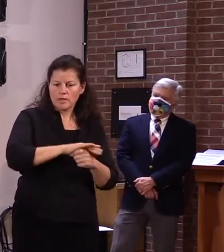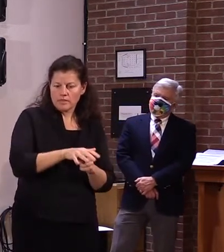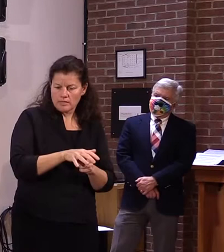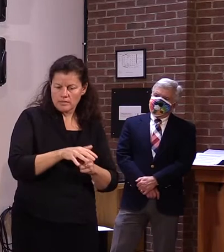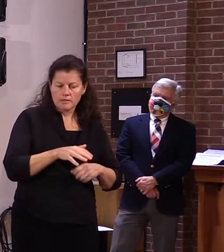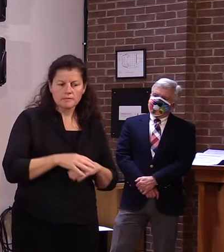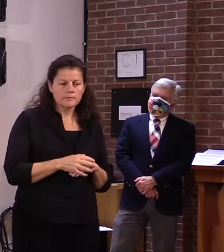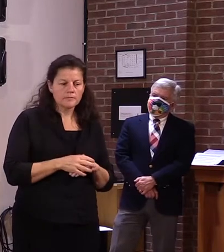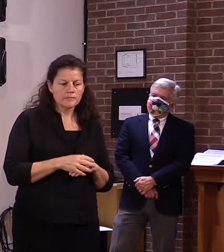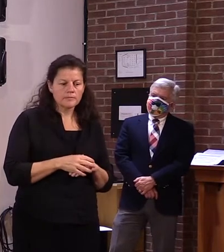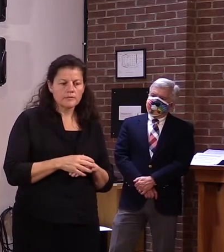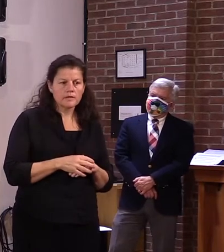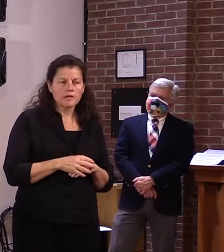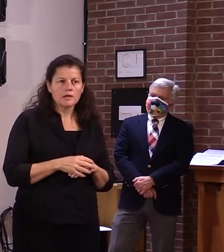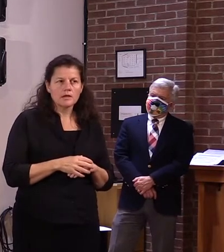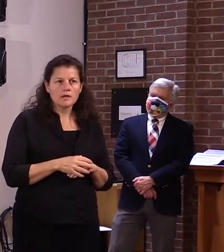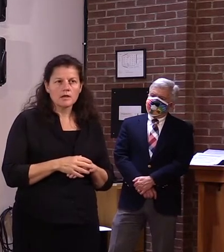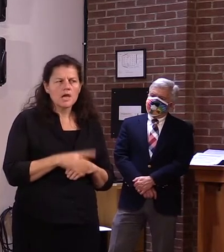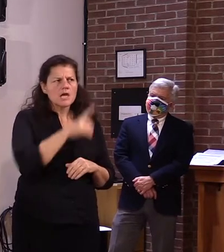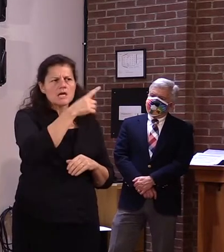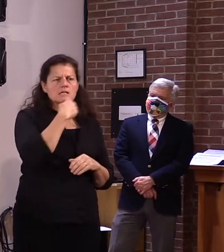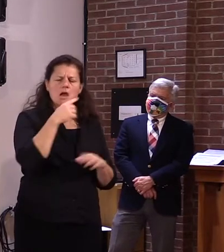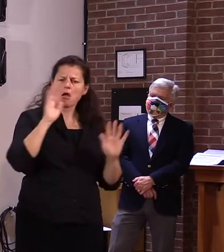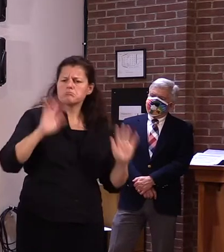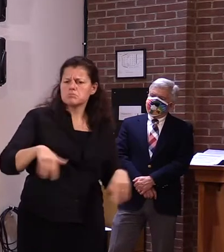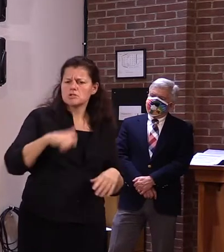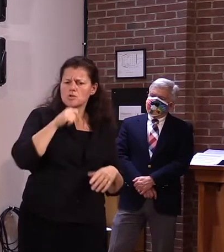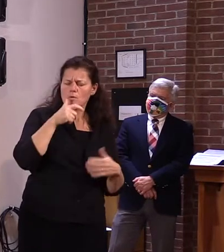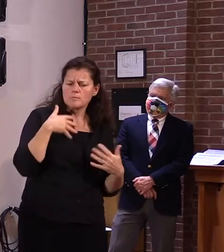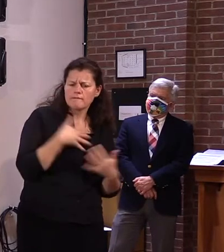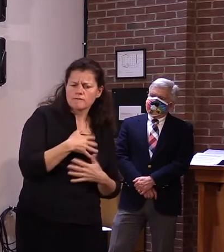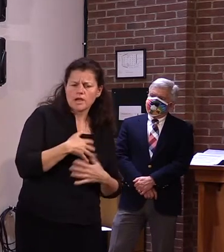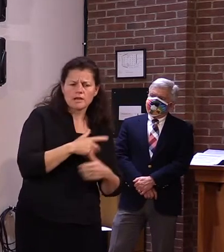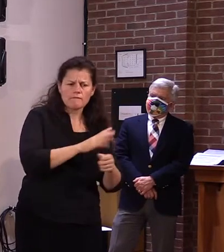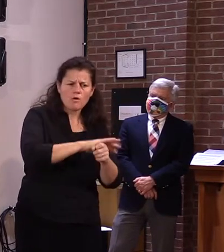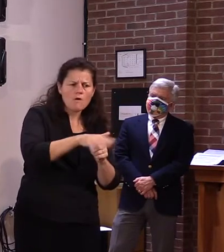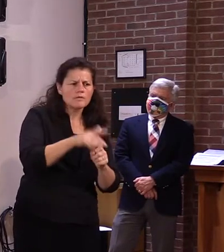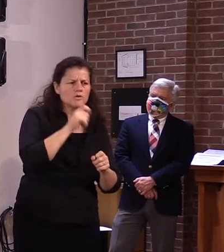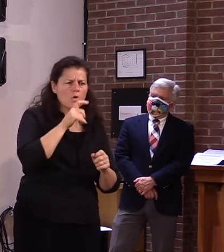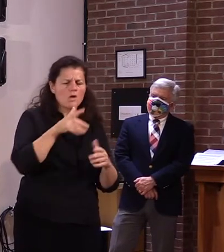how COVID is nothing to be afraid of, don't let it dominate your life.